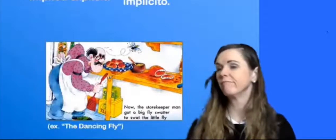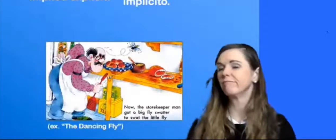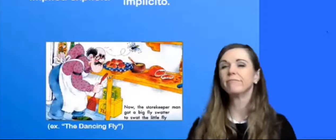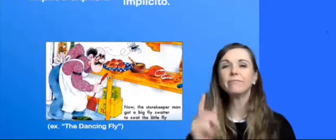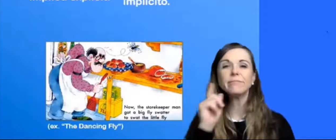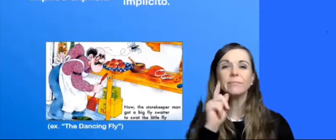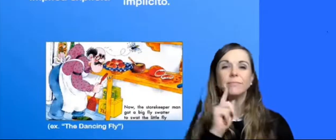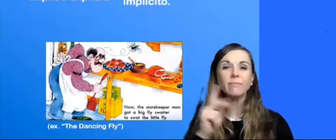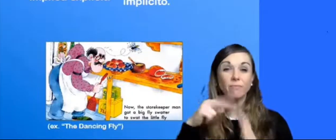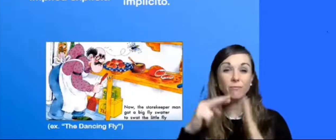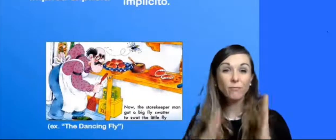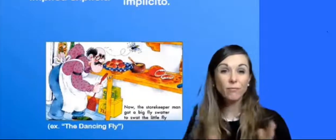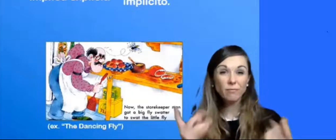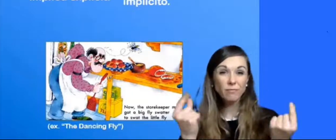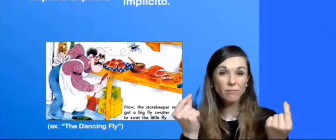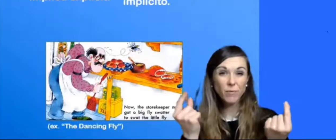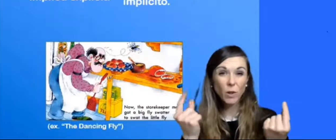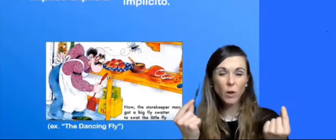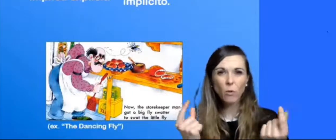Principle number 6.